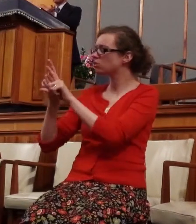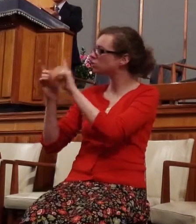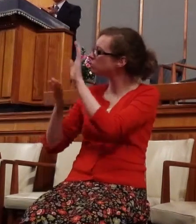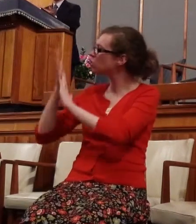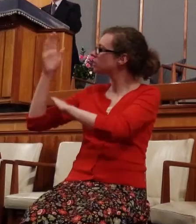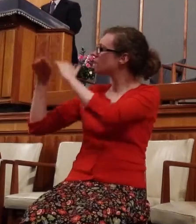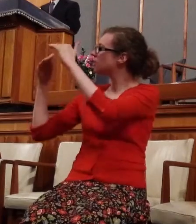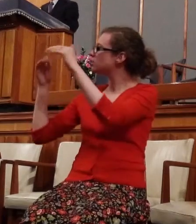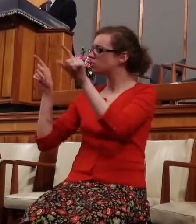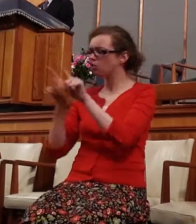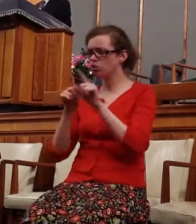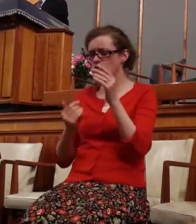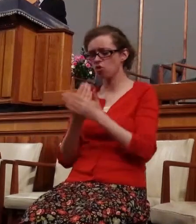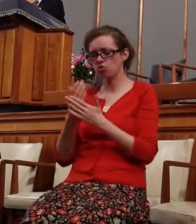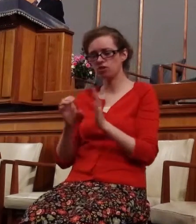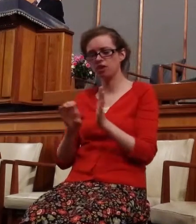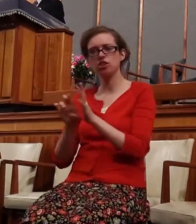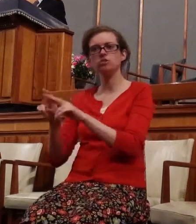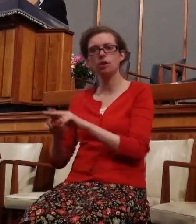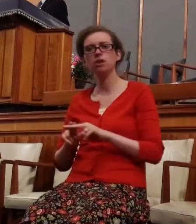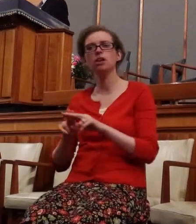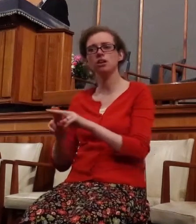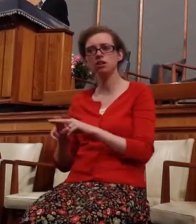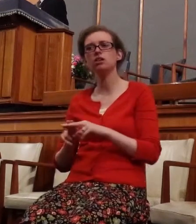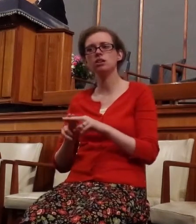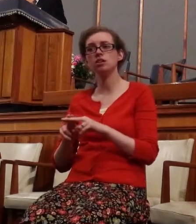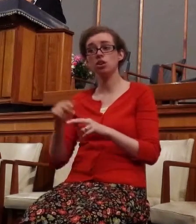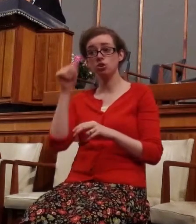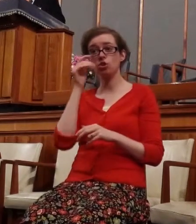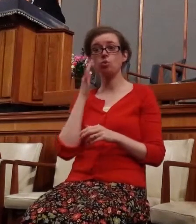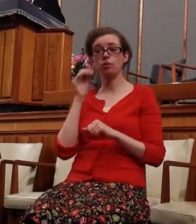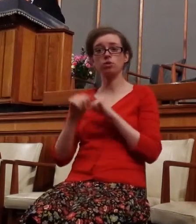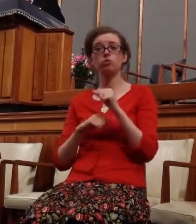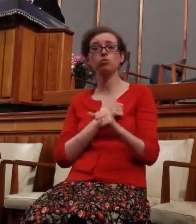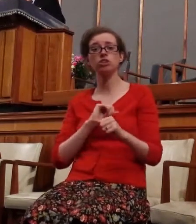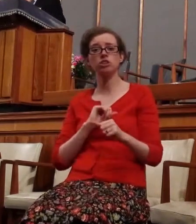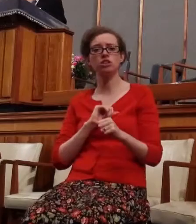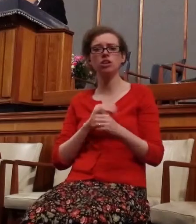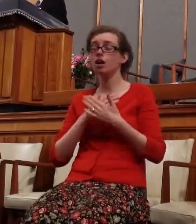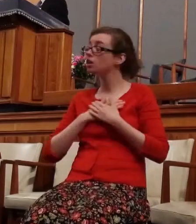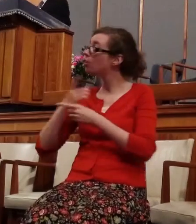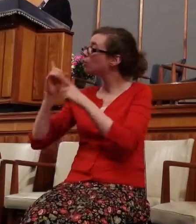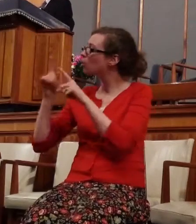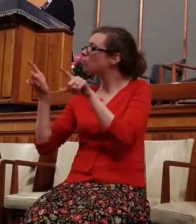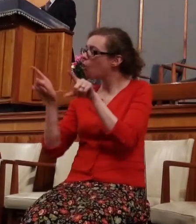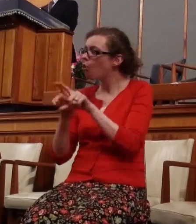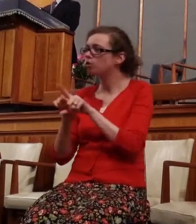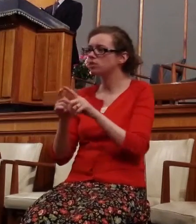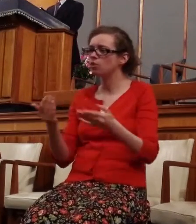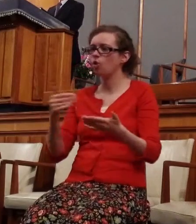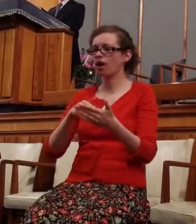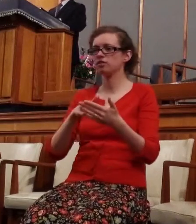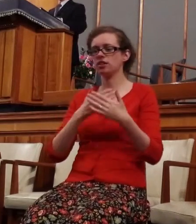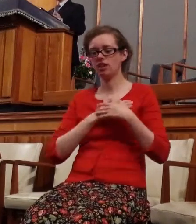with one another. You know, when we are converted, oh, we love not only God, but we love our neighbor